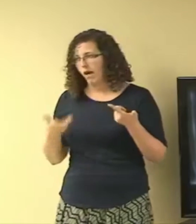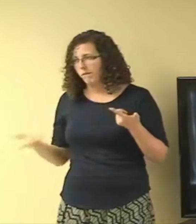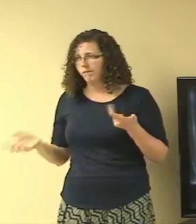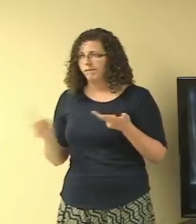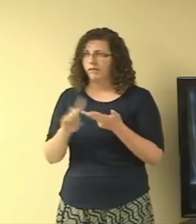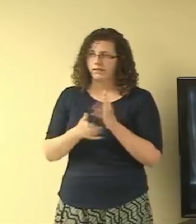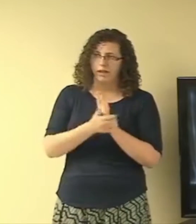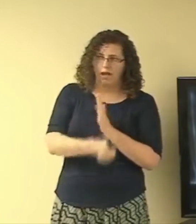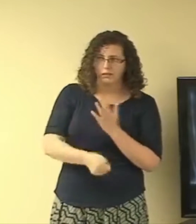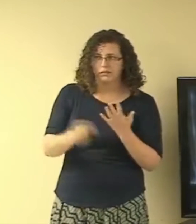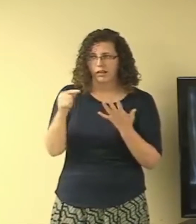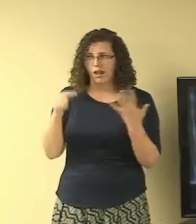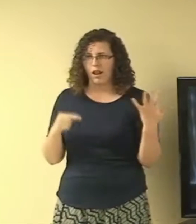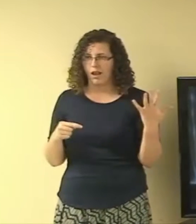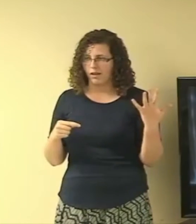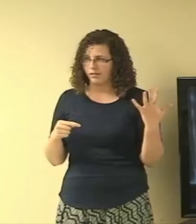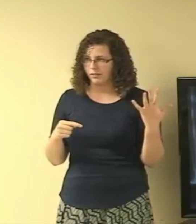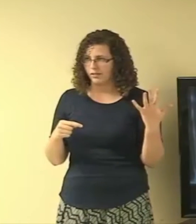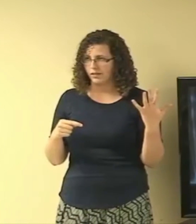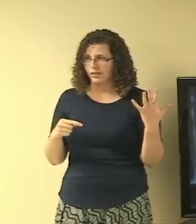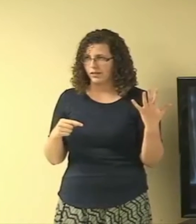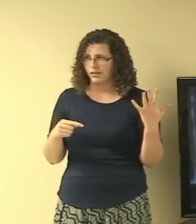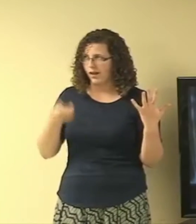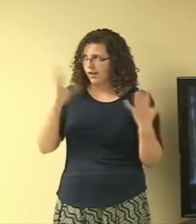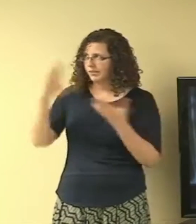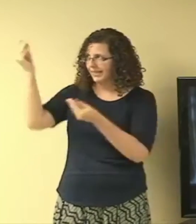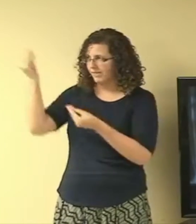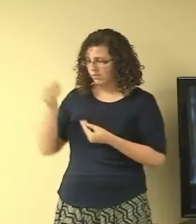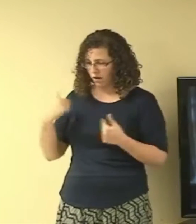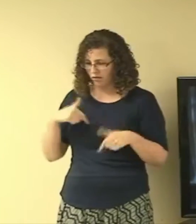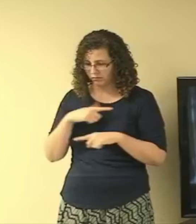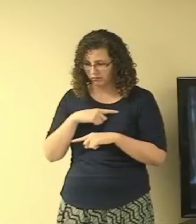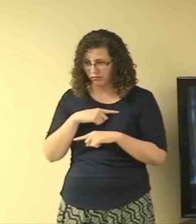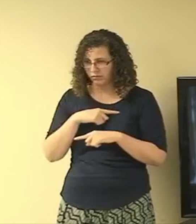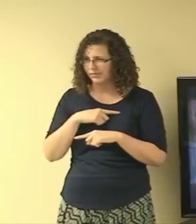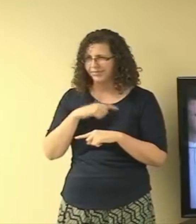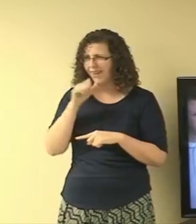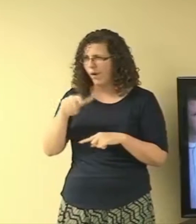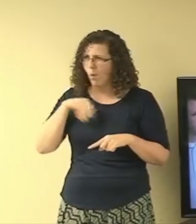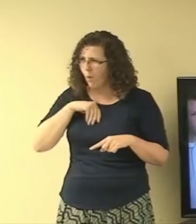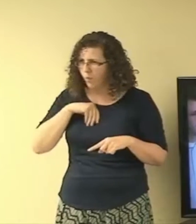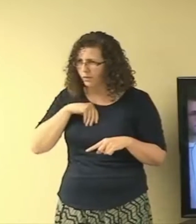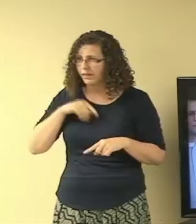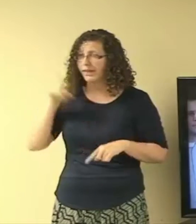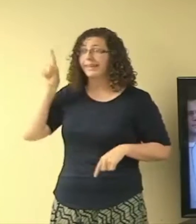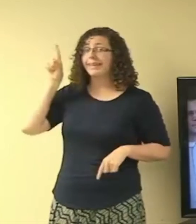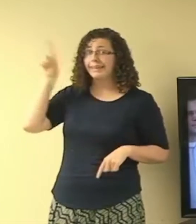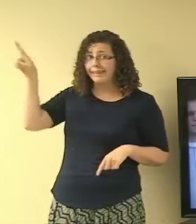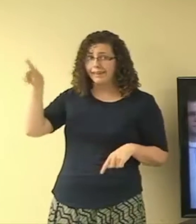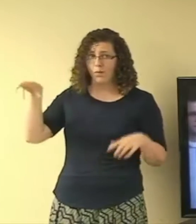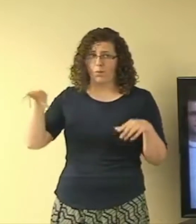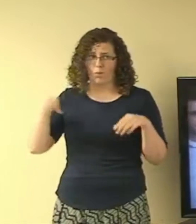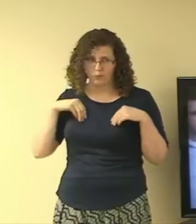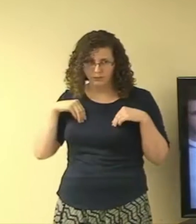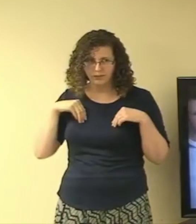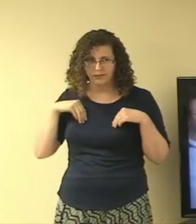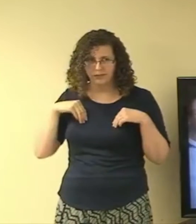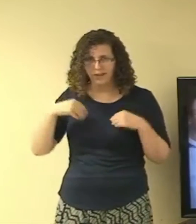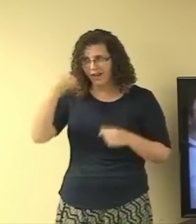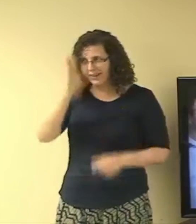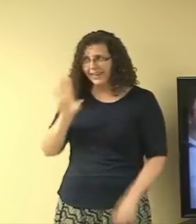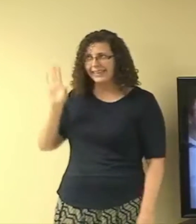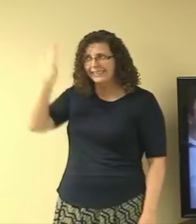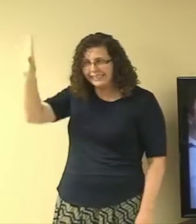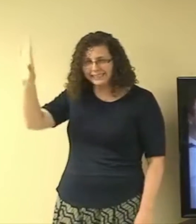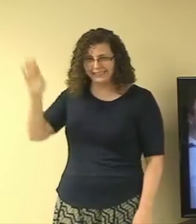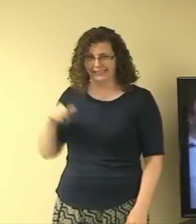talents. And they're not ours. He owns it. God owns it